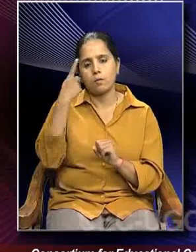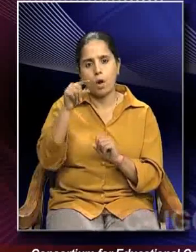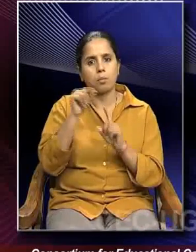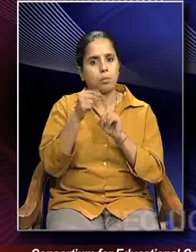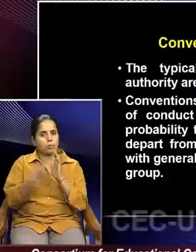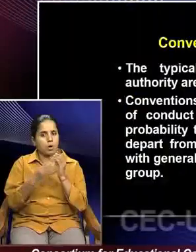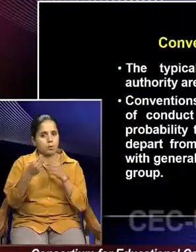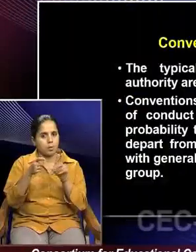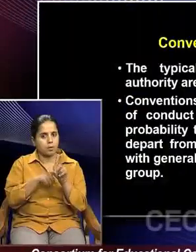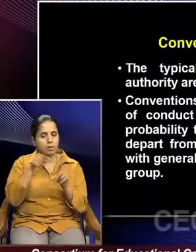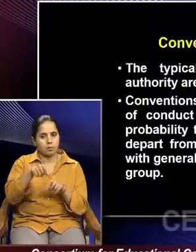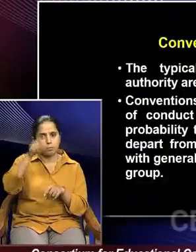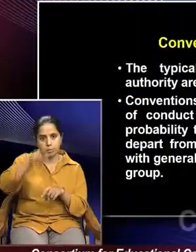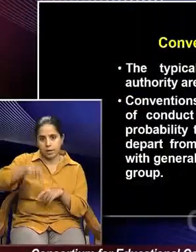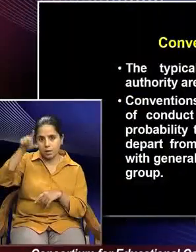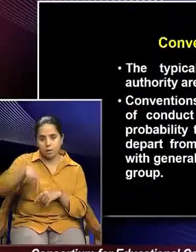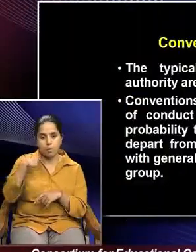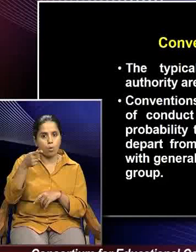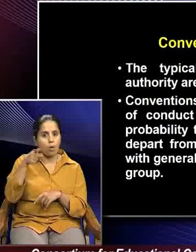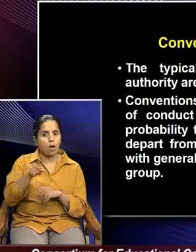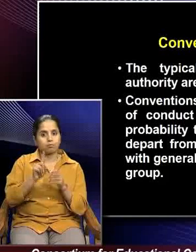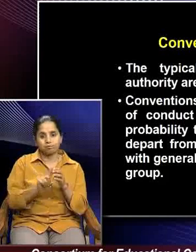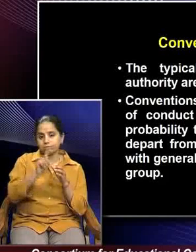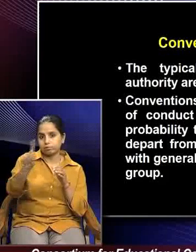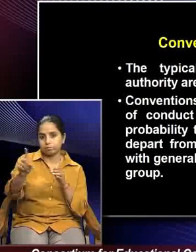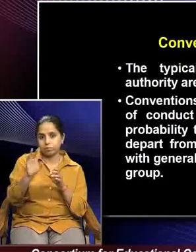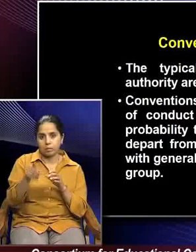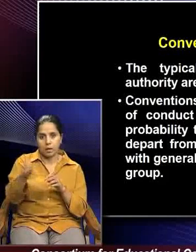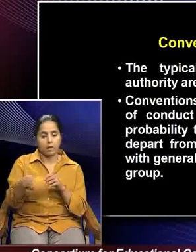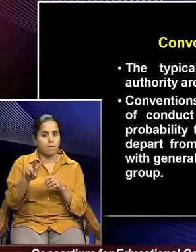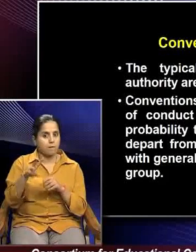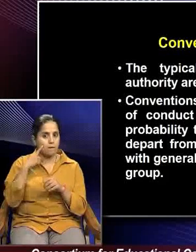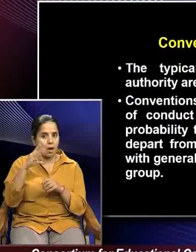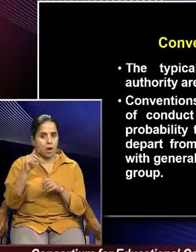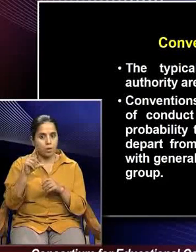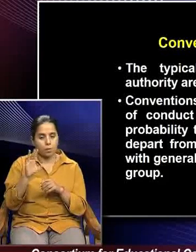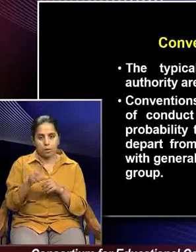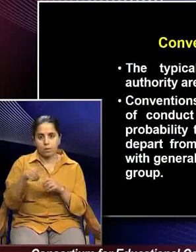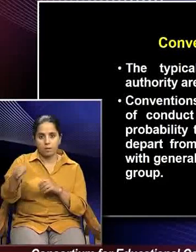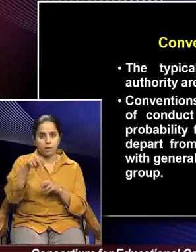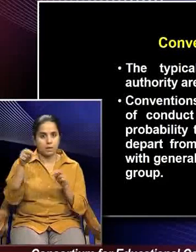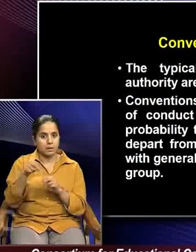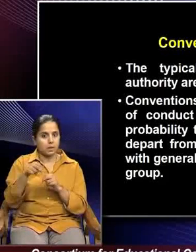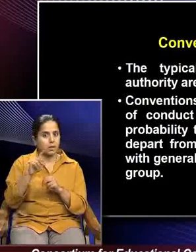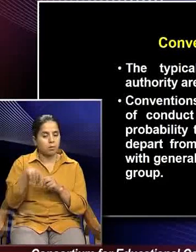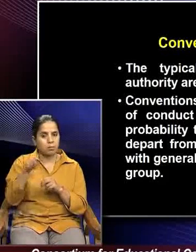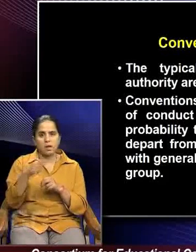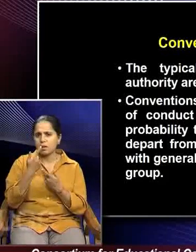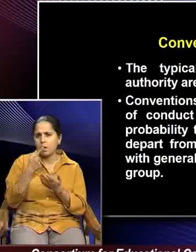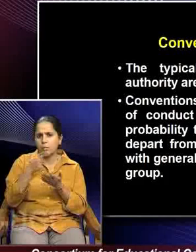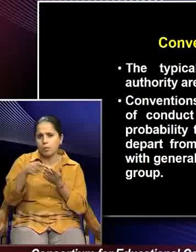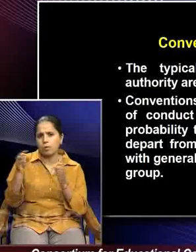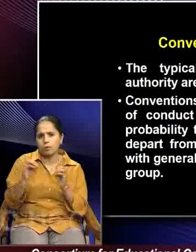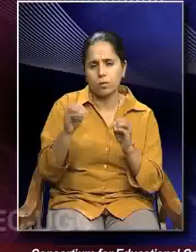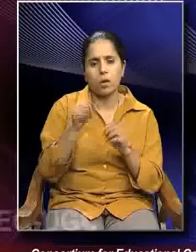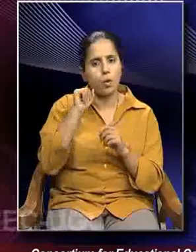probability that individual who depart or violate will meet with a general disapproval within